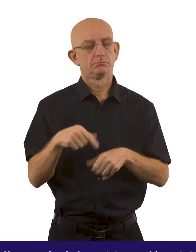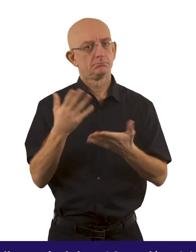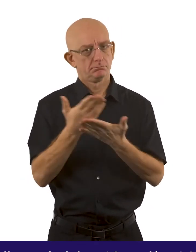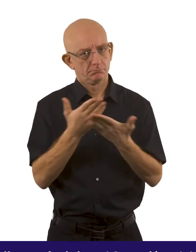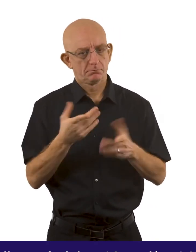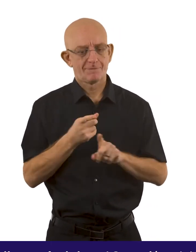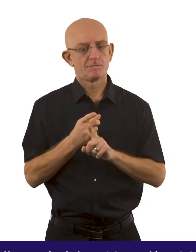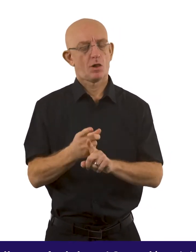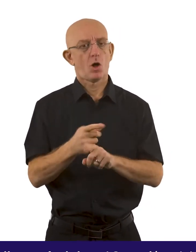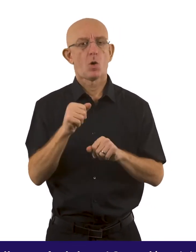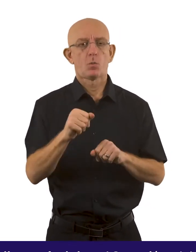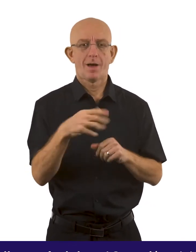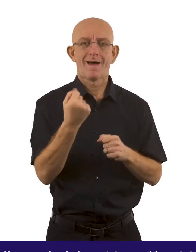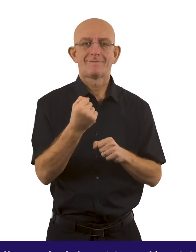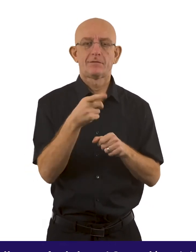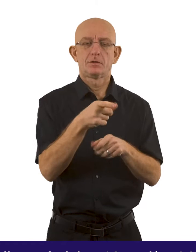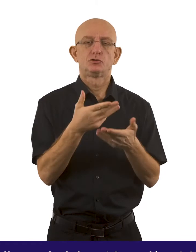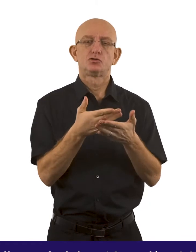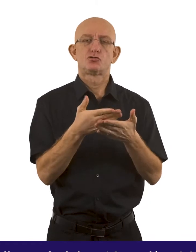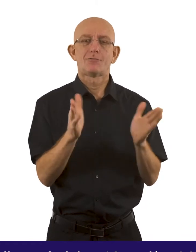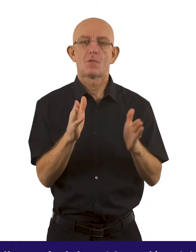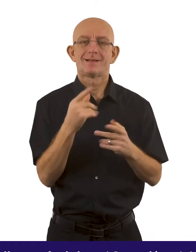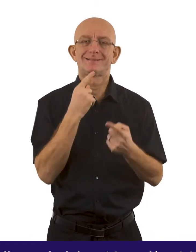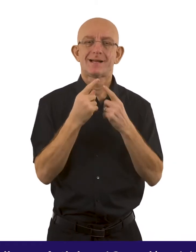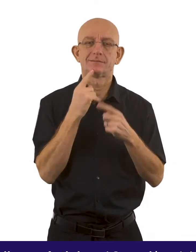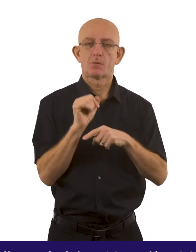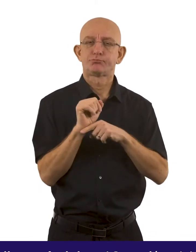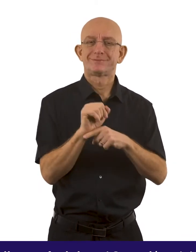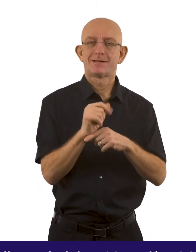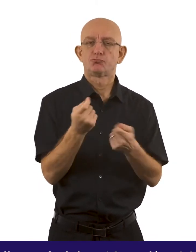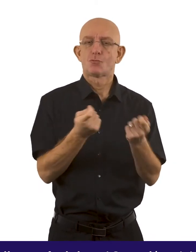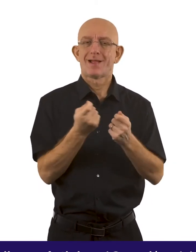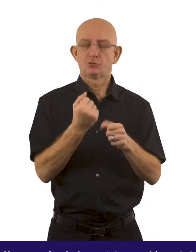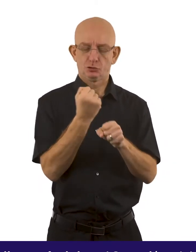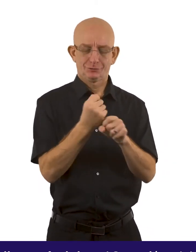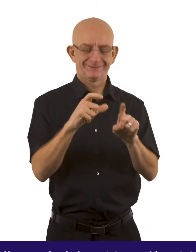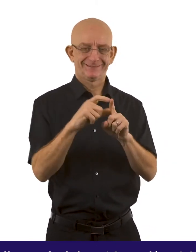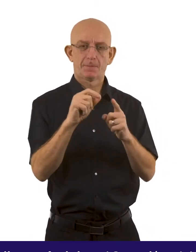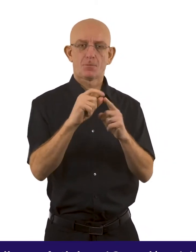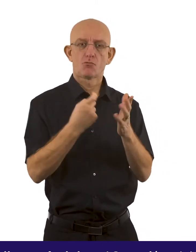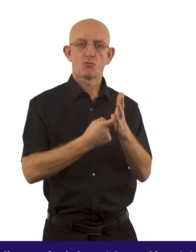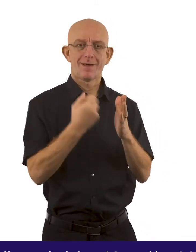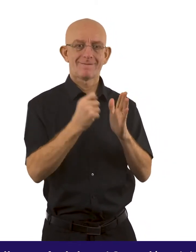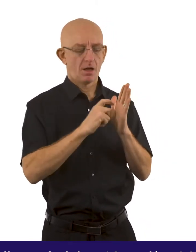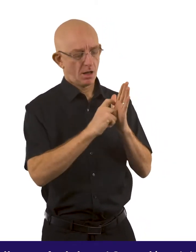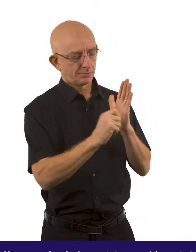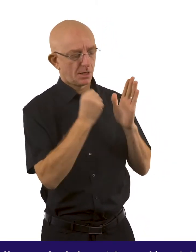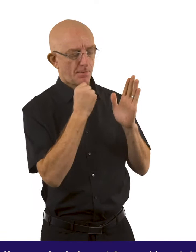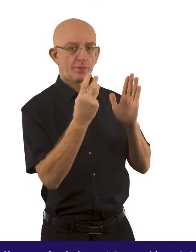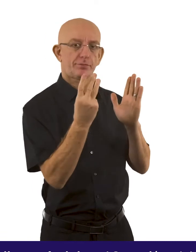It follows Articles 13 and/or 14 of the General Data Protection Regulation open